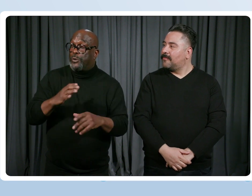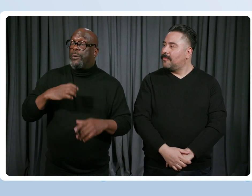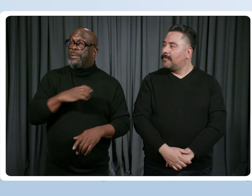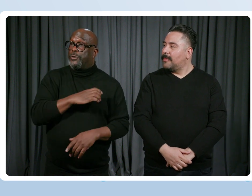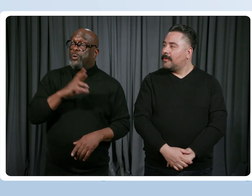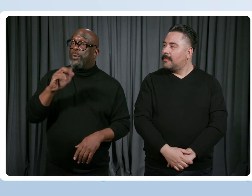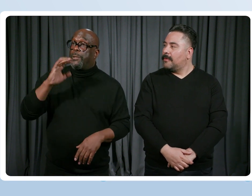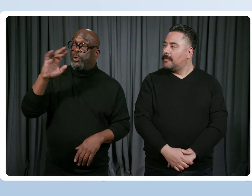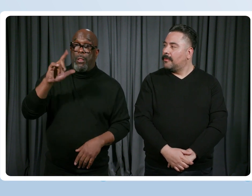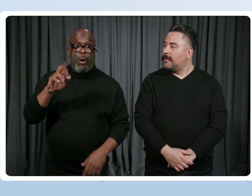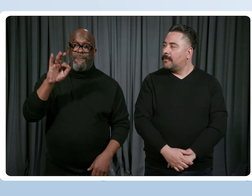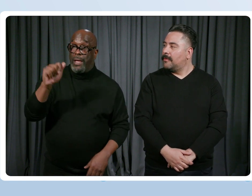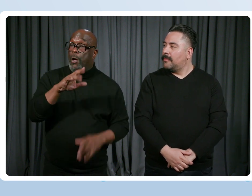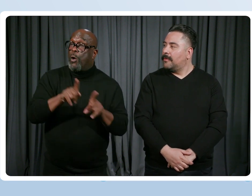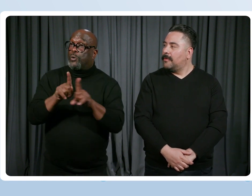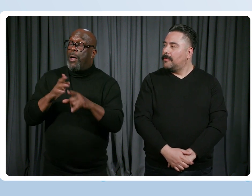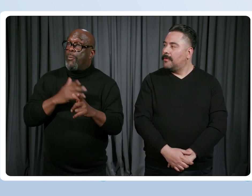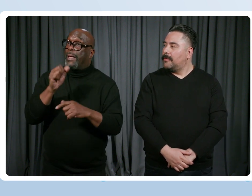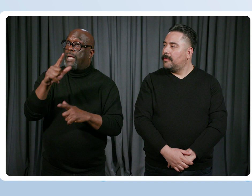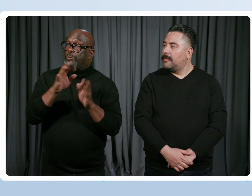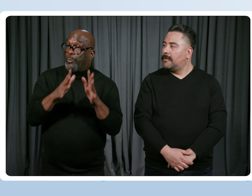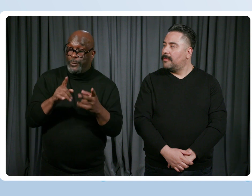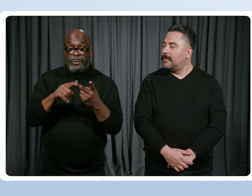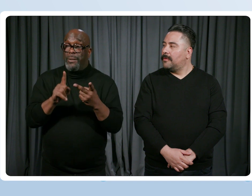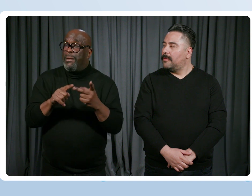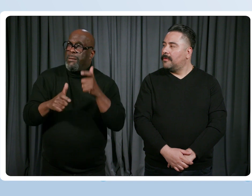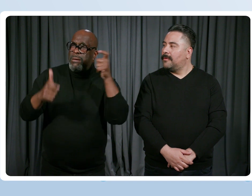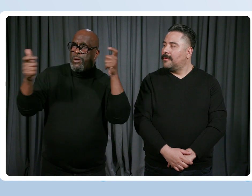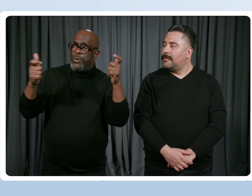well as our ASL interpreters. And a